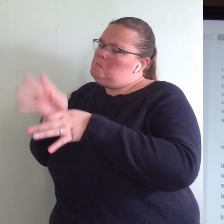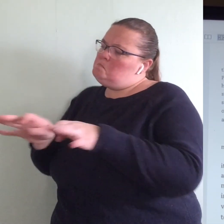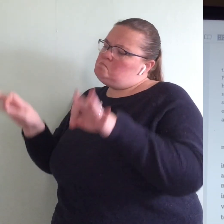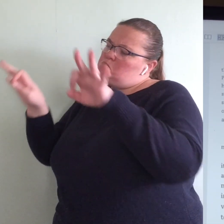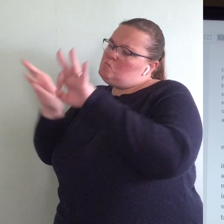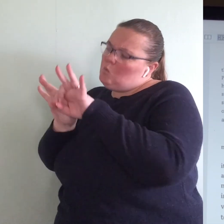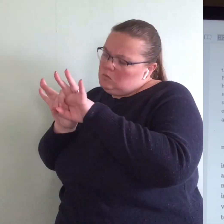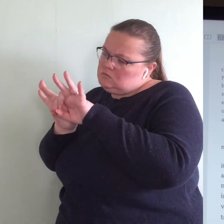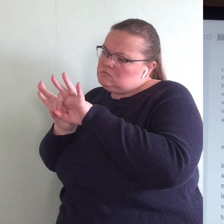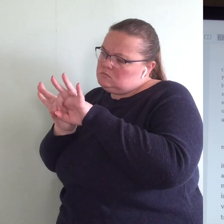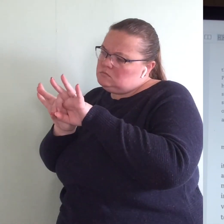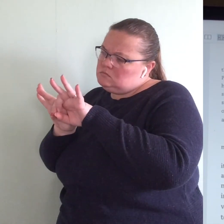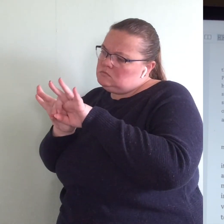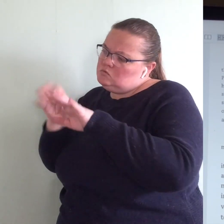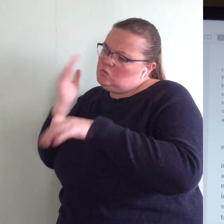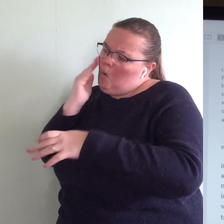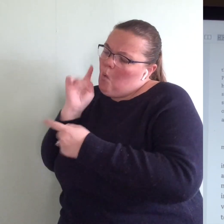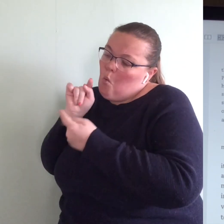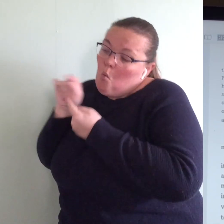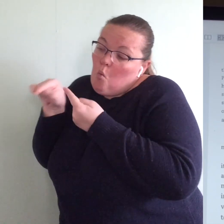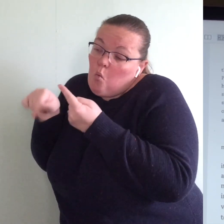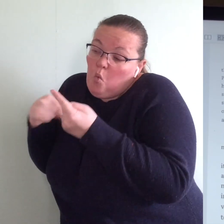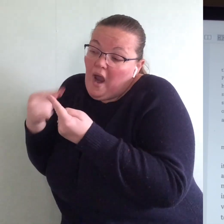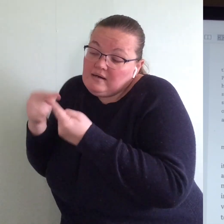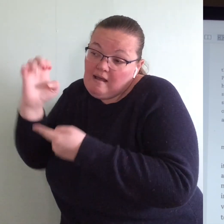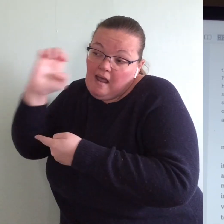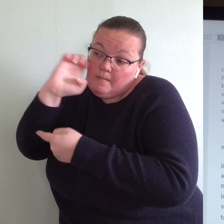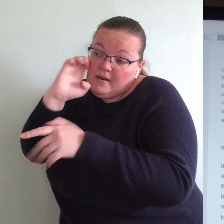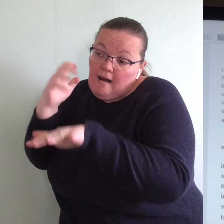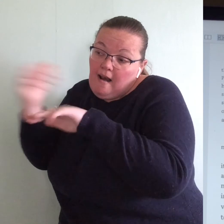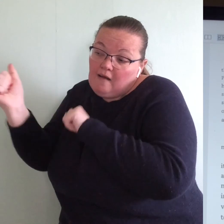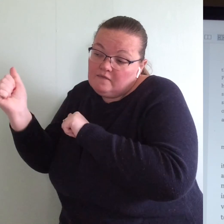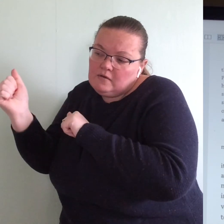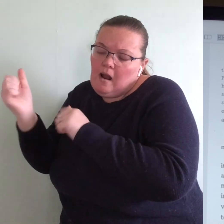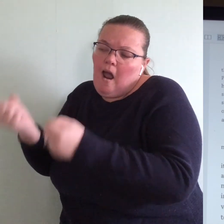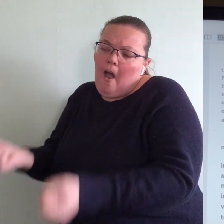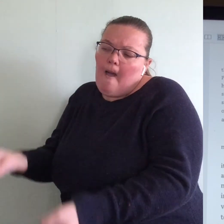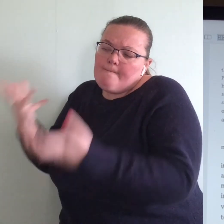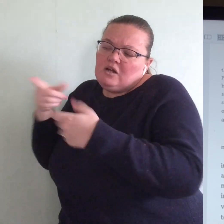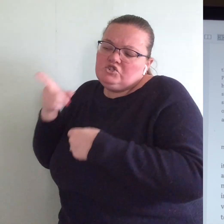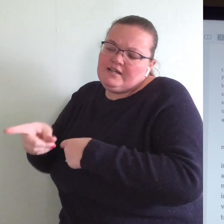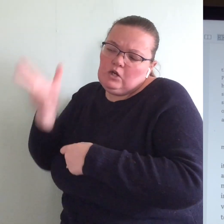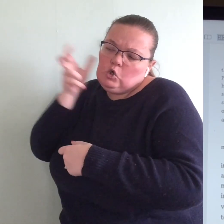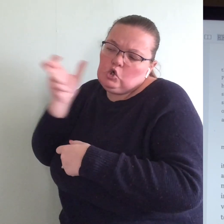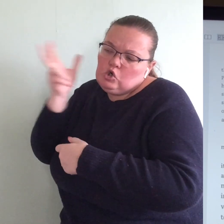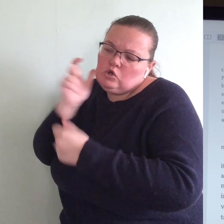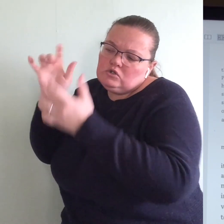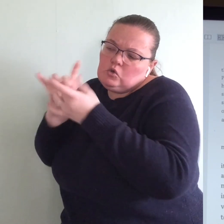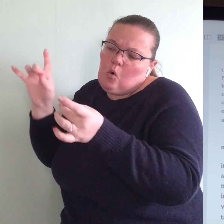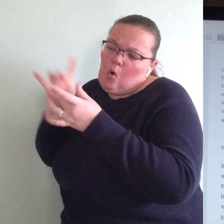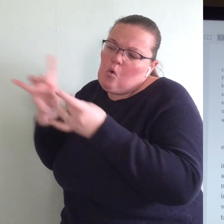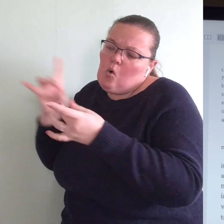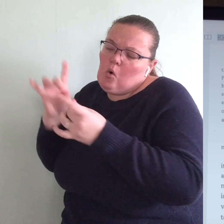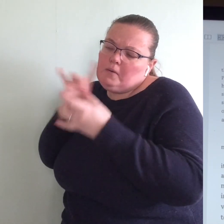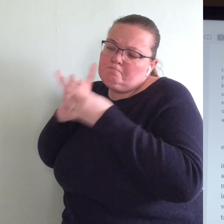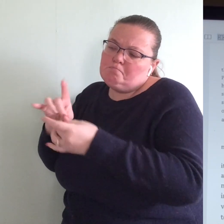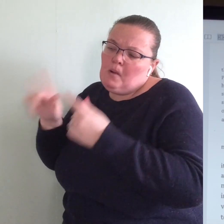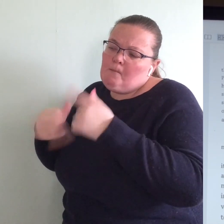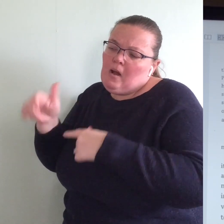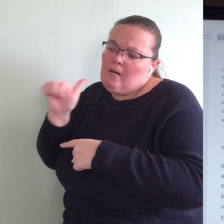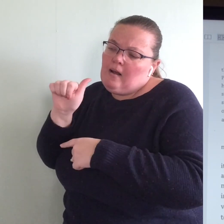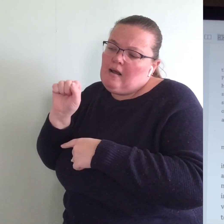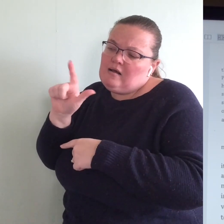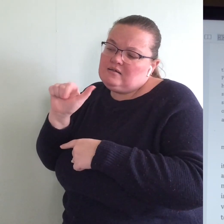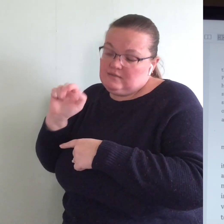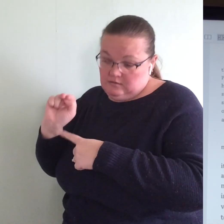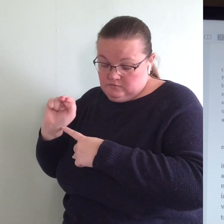very important to know just when he slipped away. How much he can tell her depends on how much he heard. For instance,